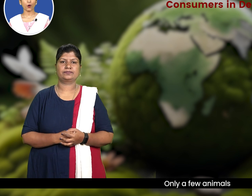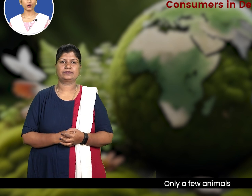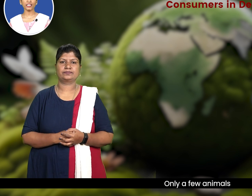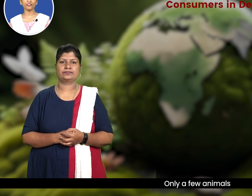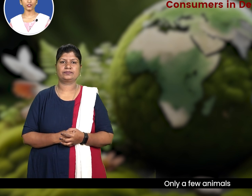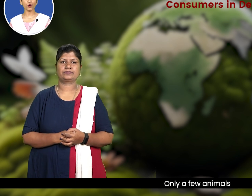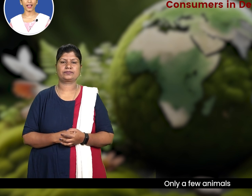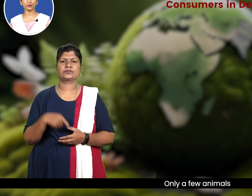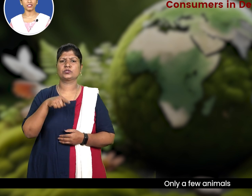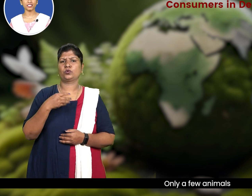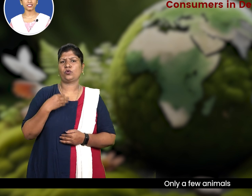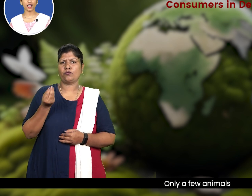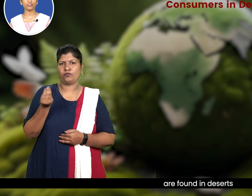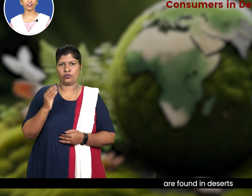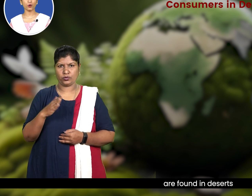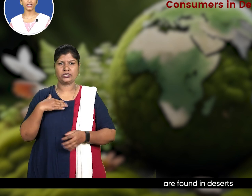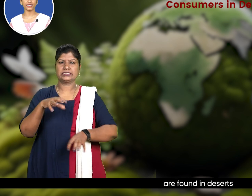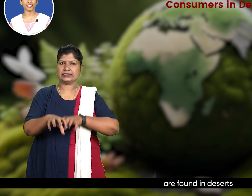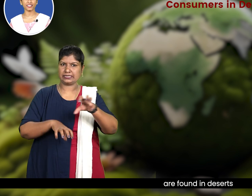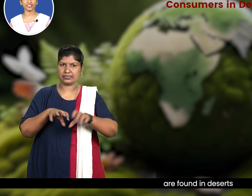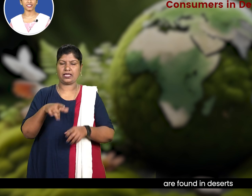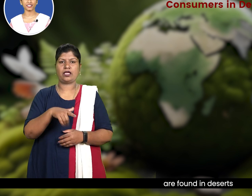Only a few animals are found in deserts.